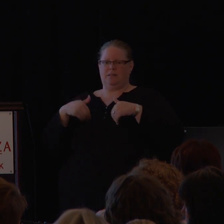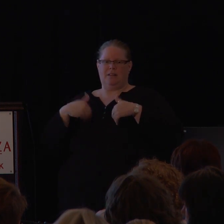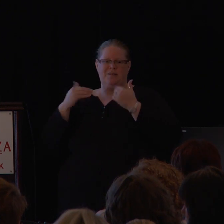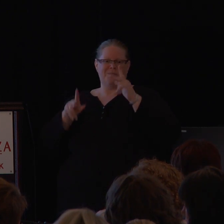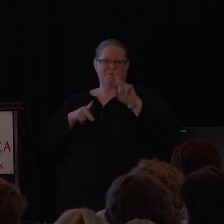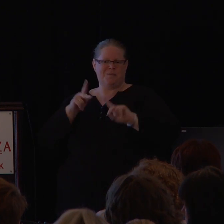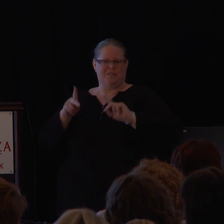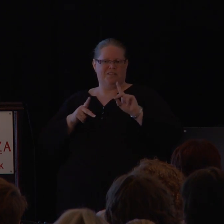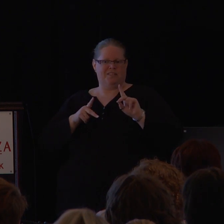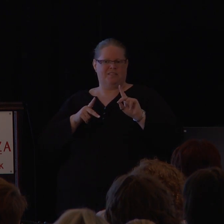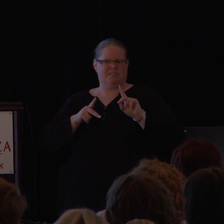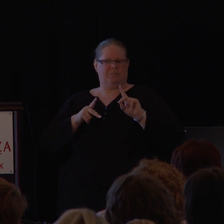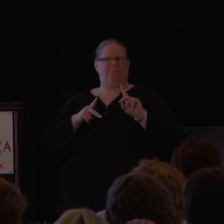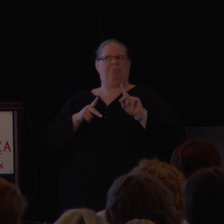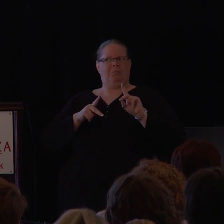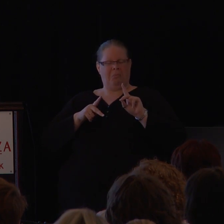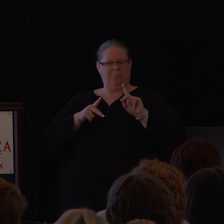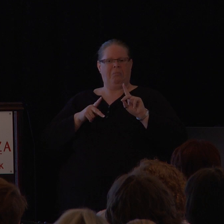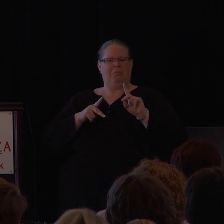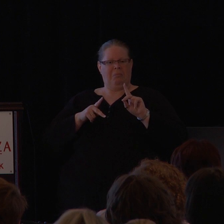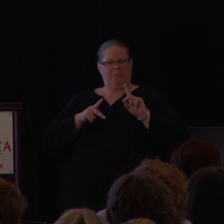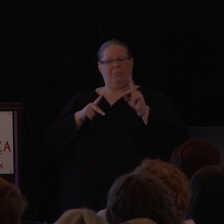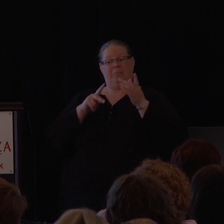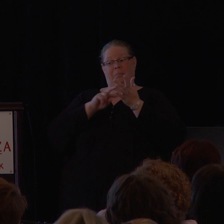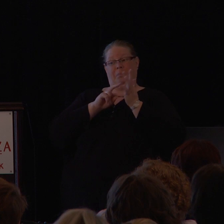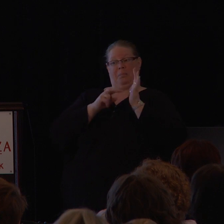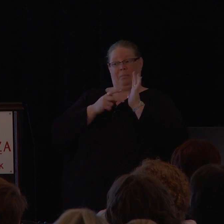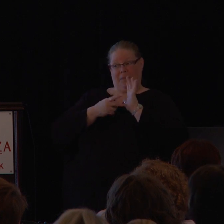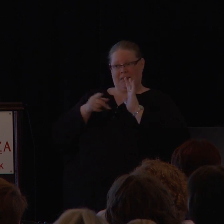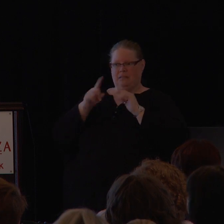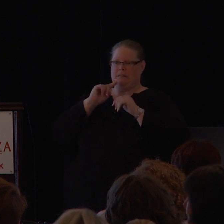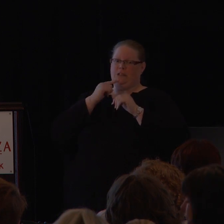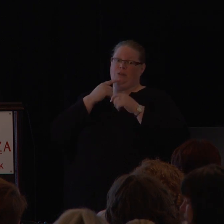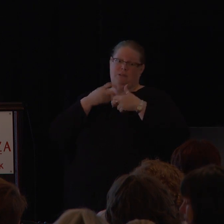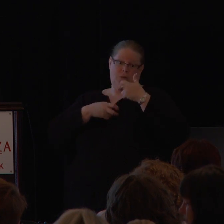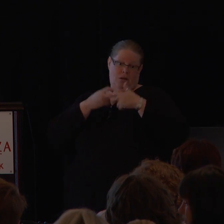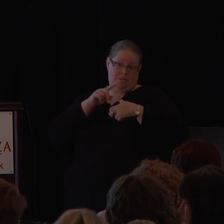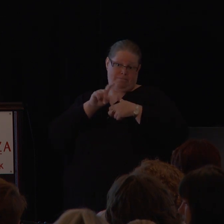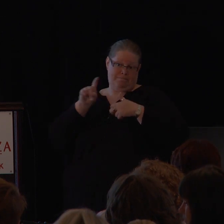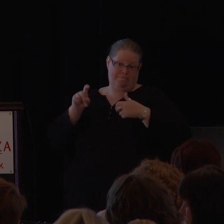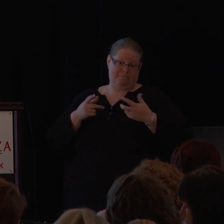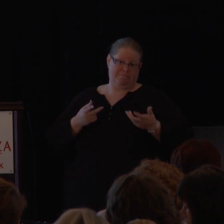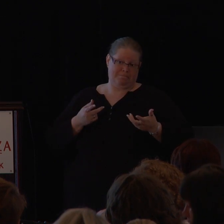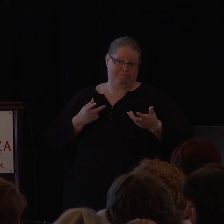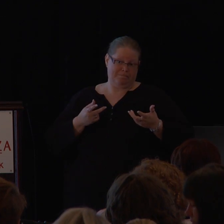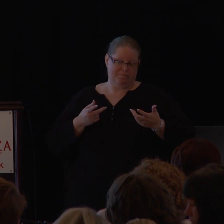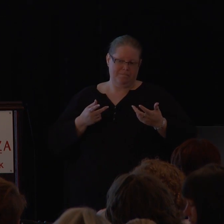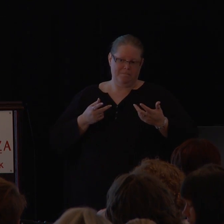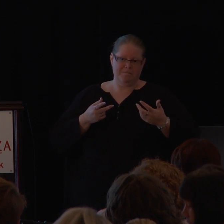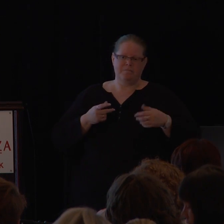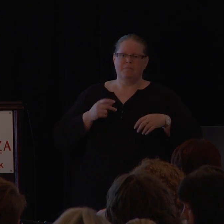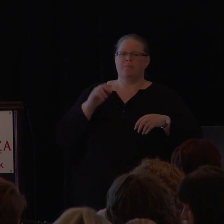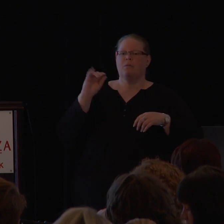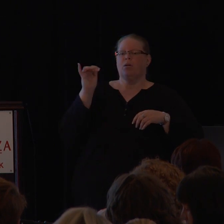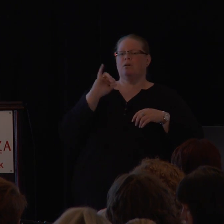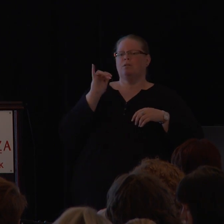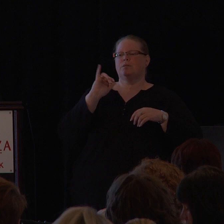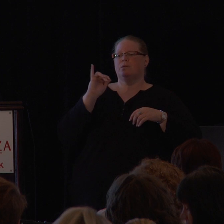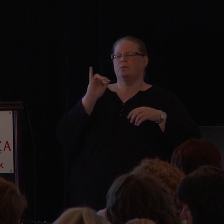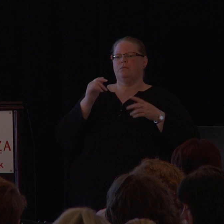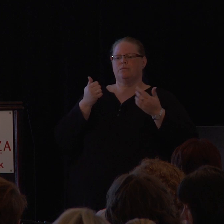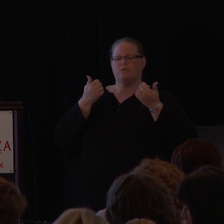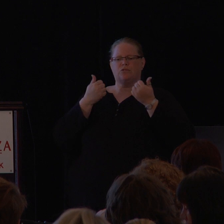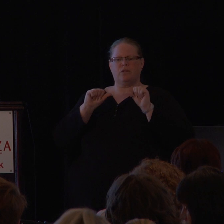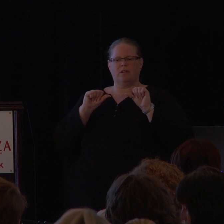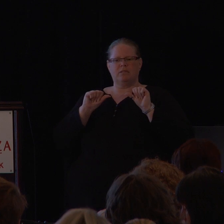people, which also perhaps speaks to how significantly they see the issue. And the other part we did, we tried to very